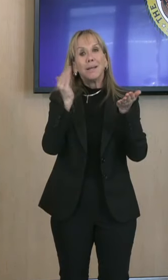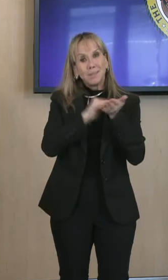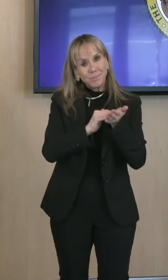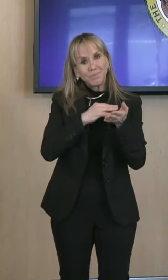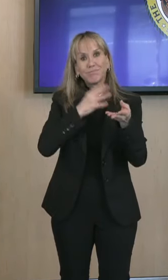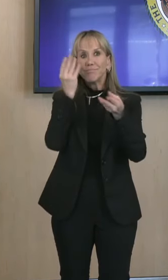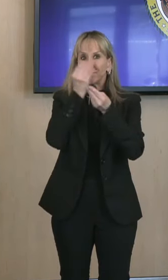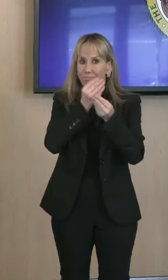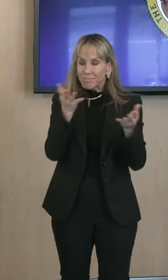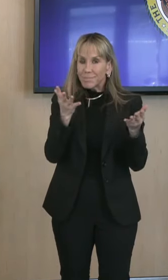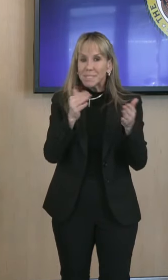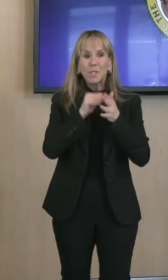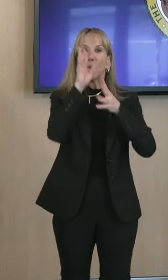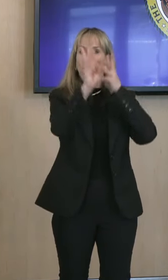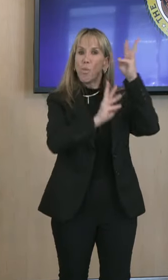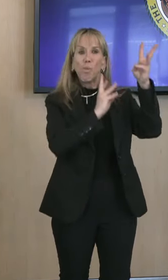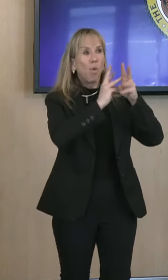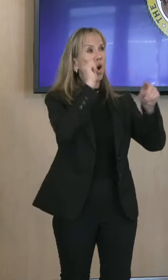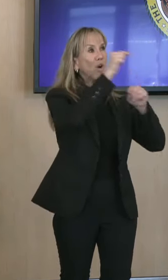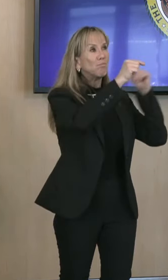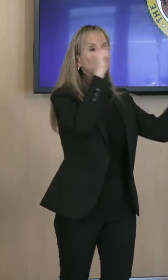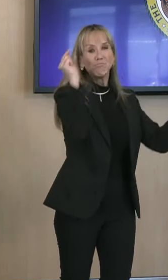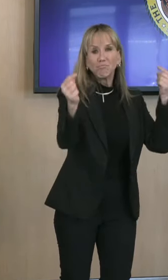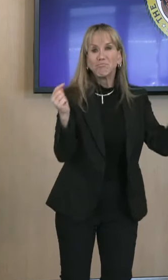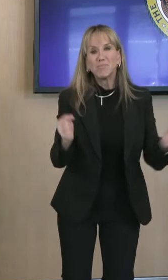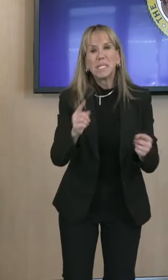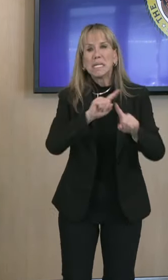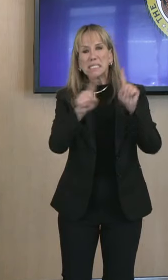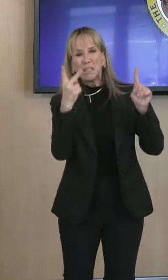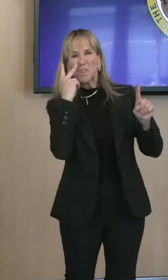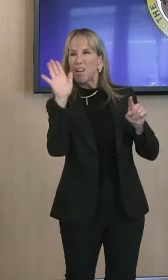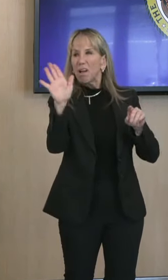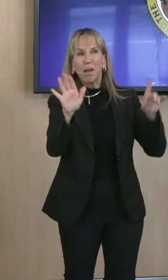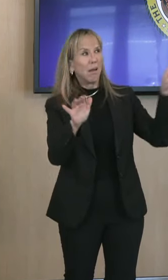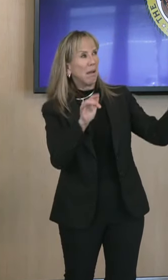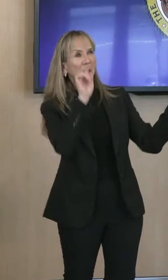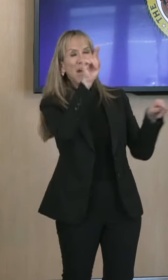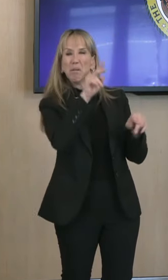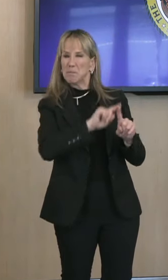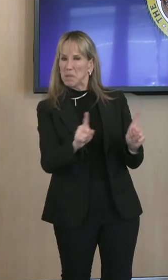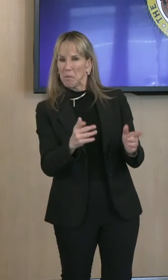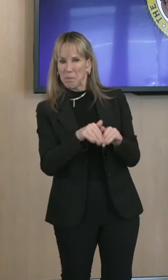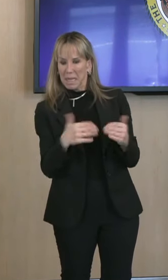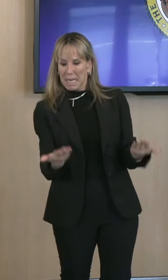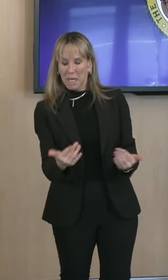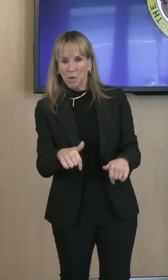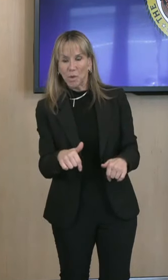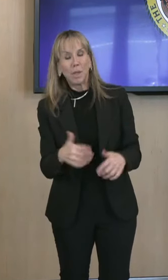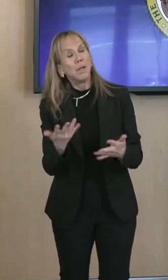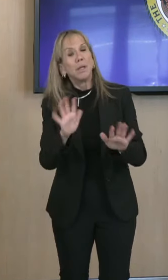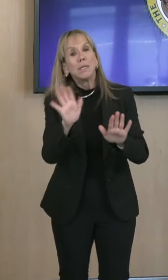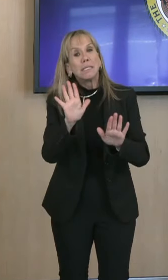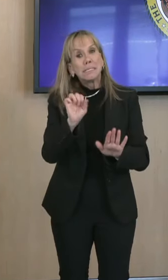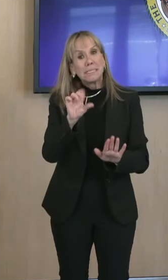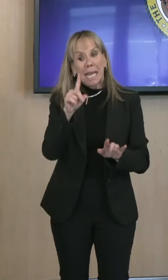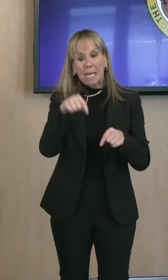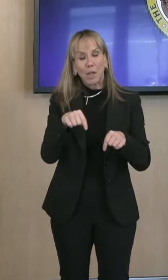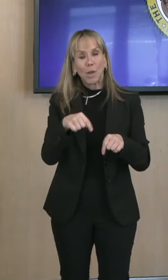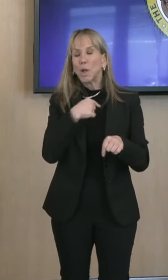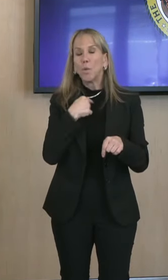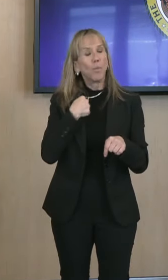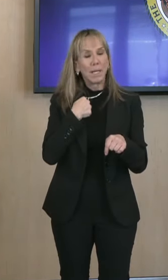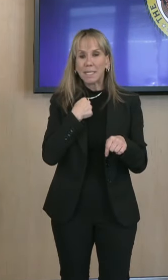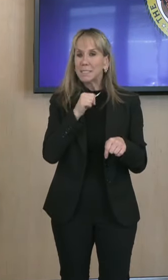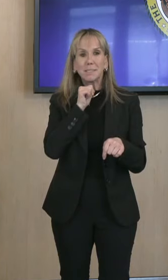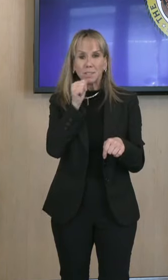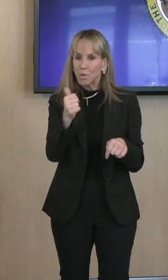important. Other parts of the world do this differently, but it is important to be clear that here in San Diego, we do not have any sites